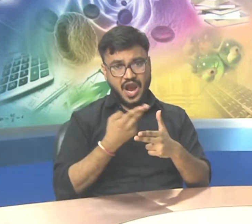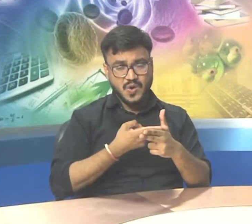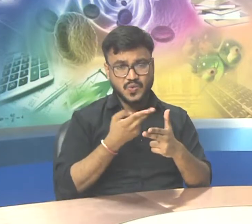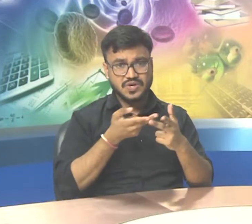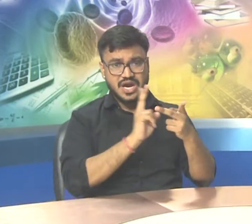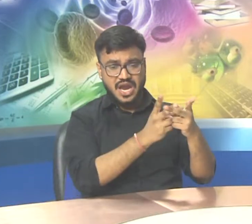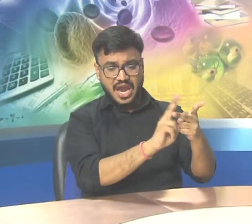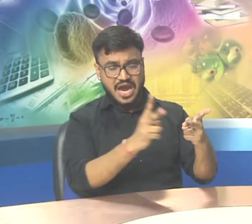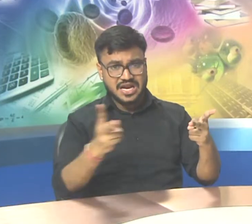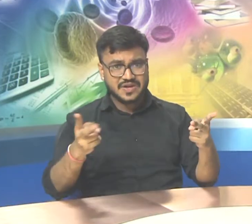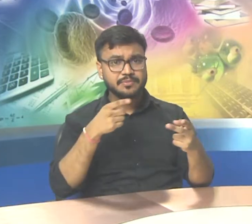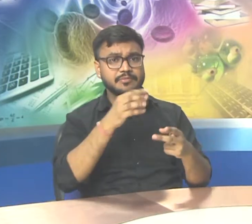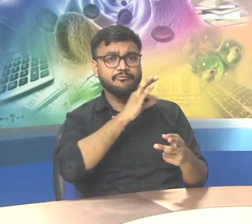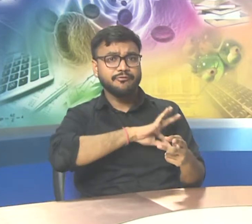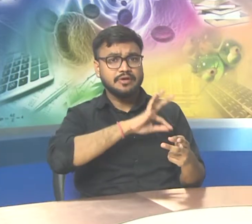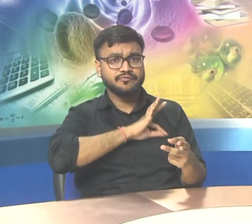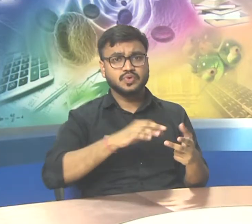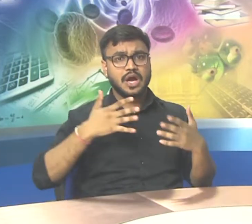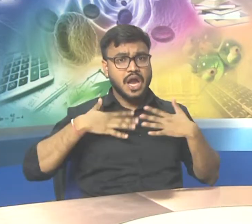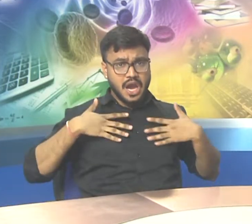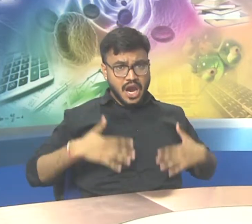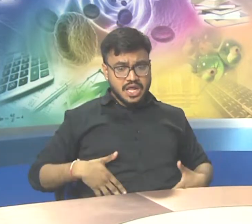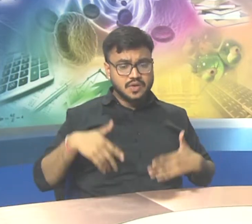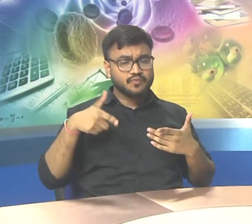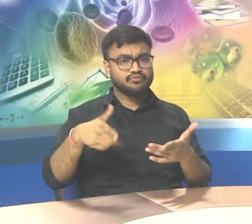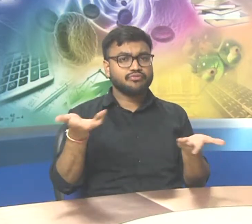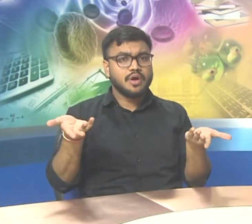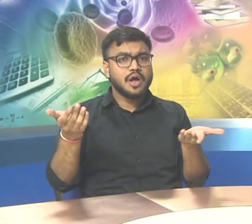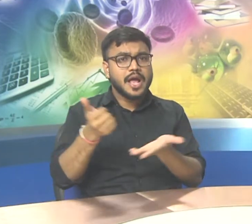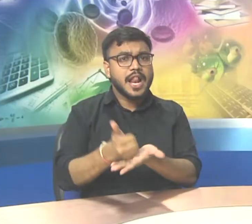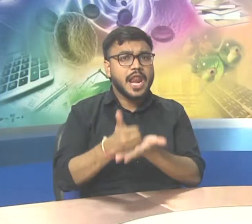and also how nutrients help our body.